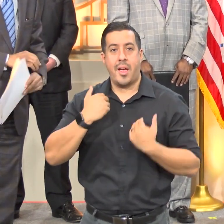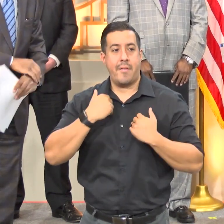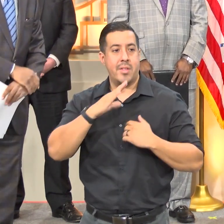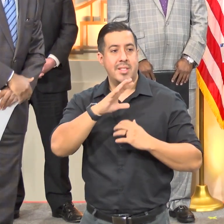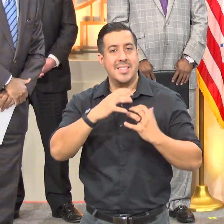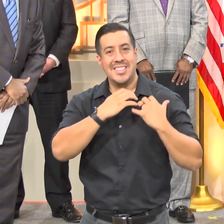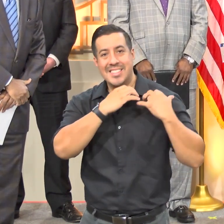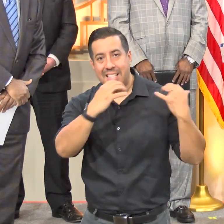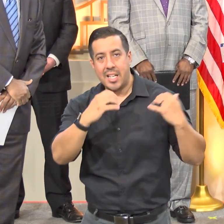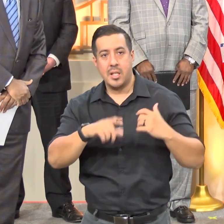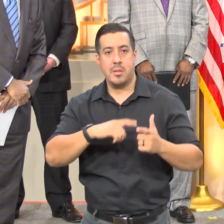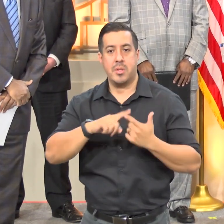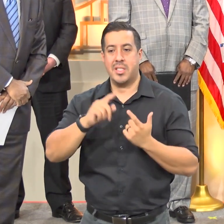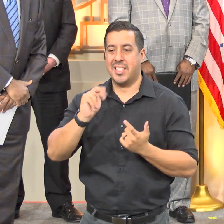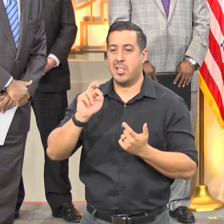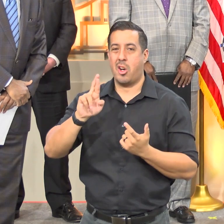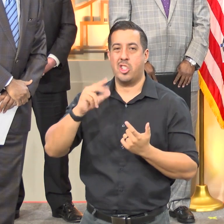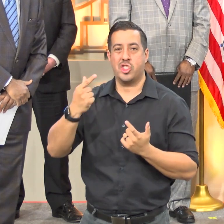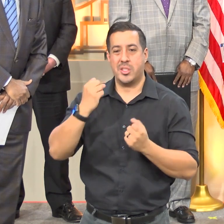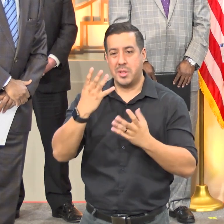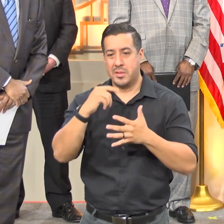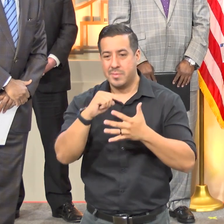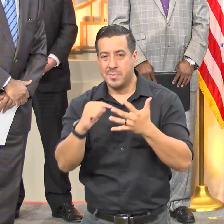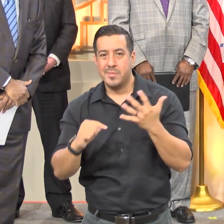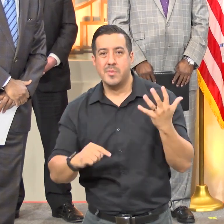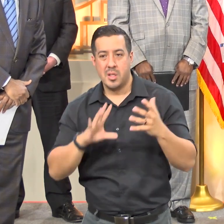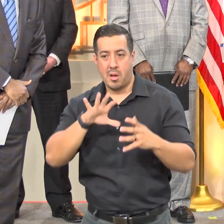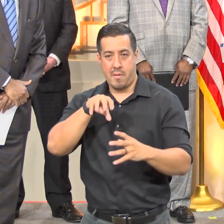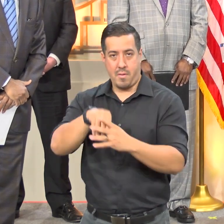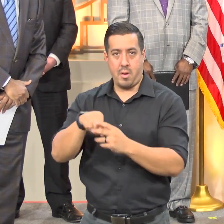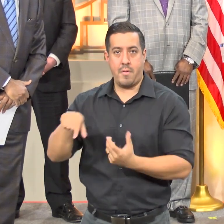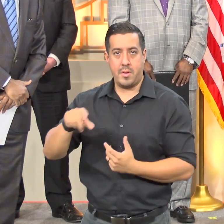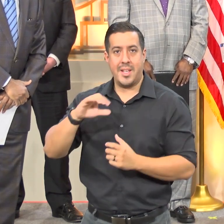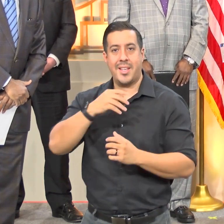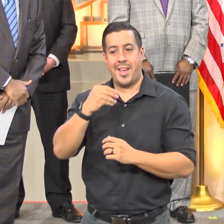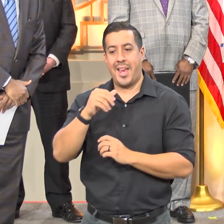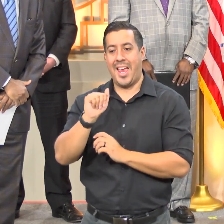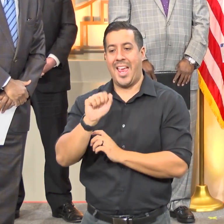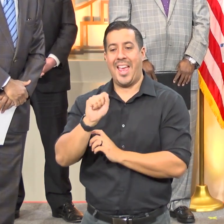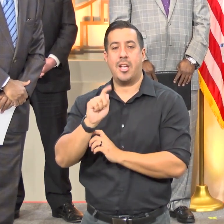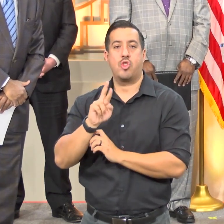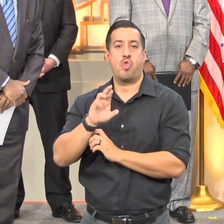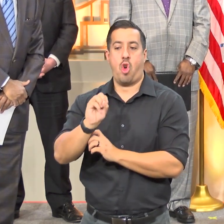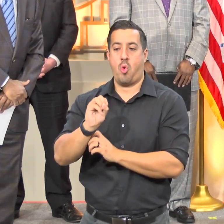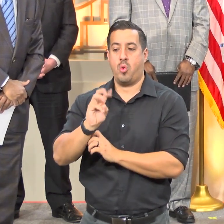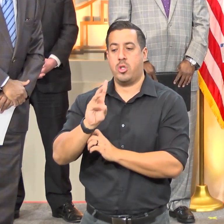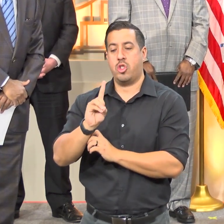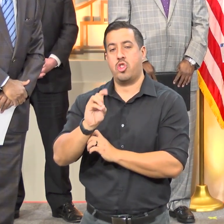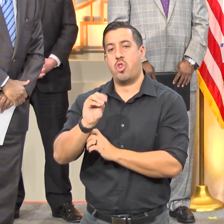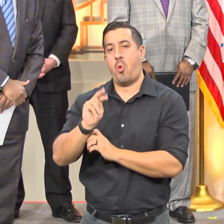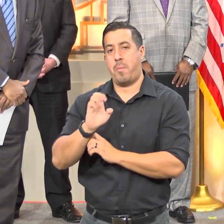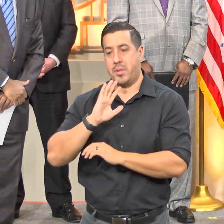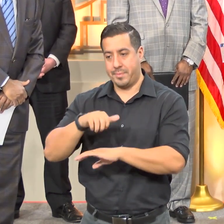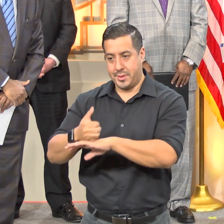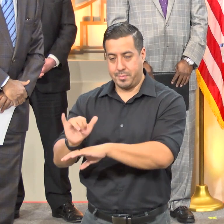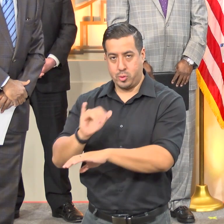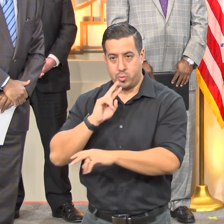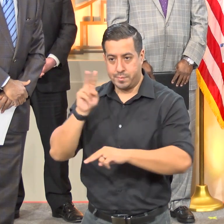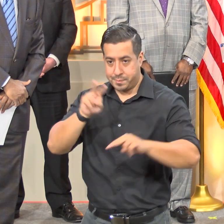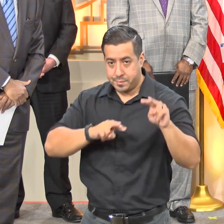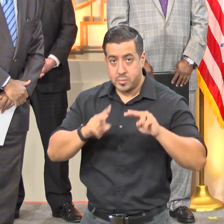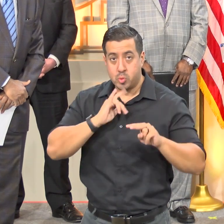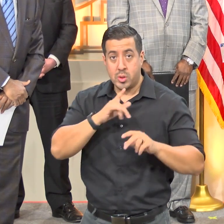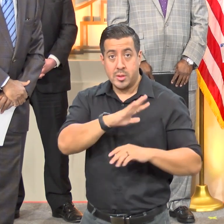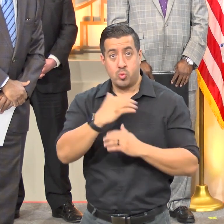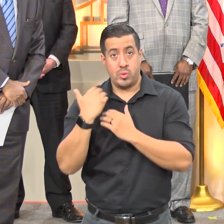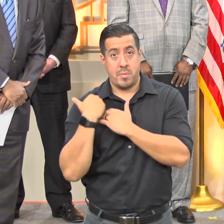Stadium, NRG Center, NRG Arena, and the NRG Astrodome. As Executive Director, he is responsible for the oversight